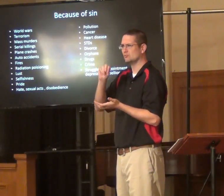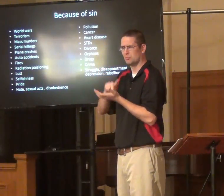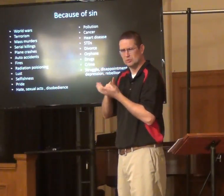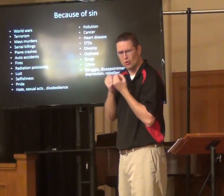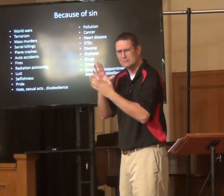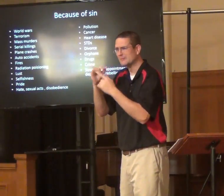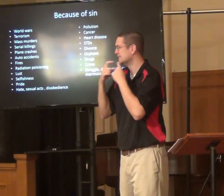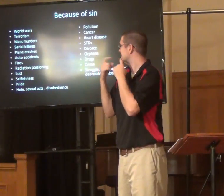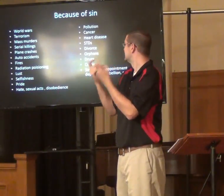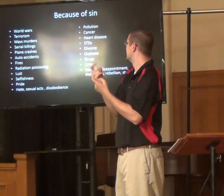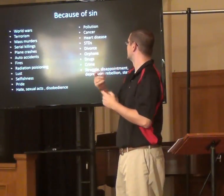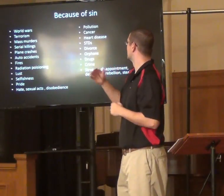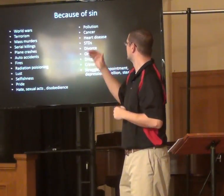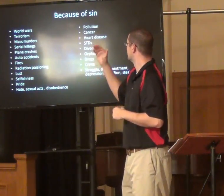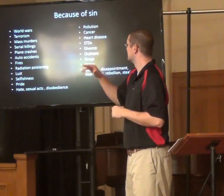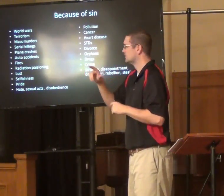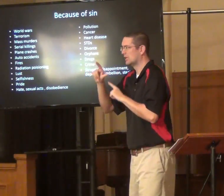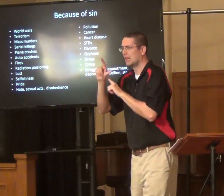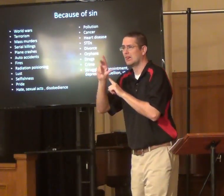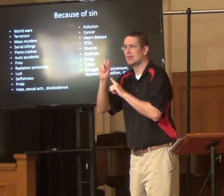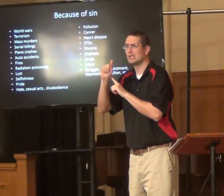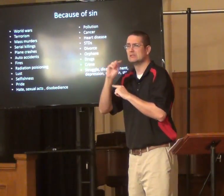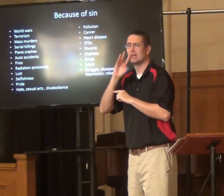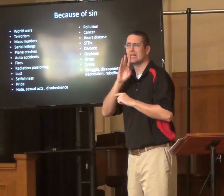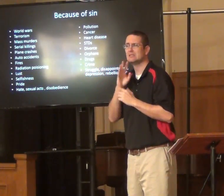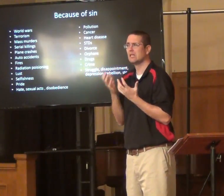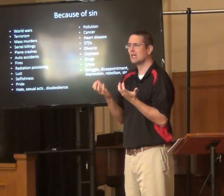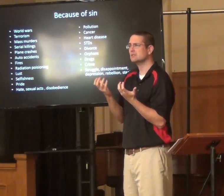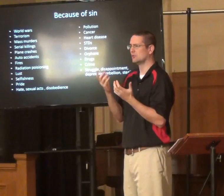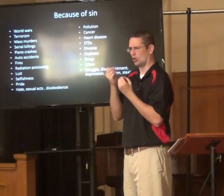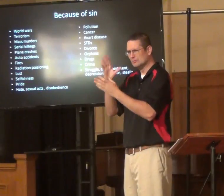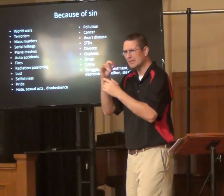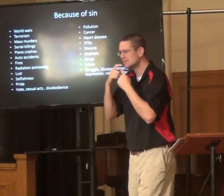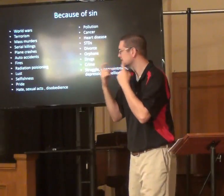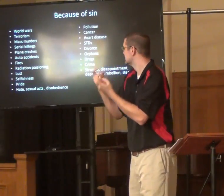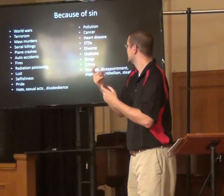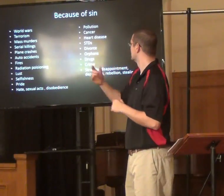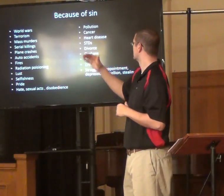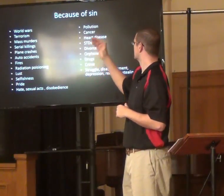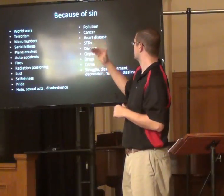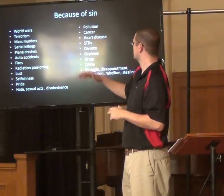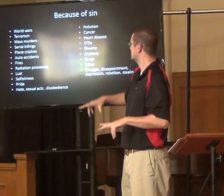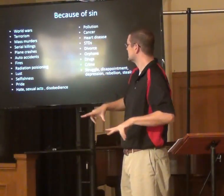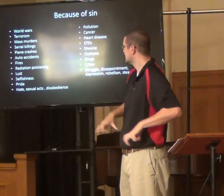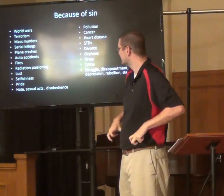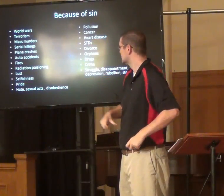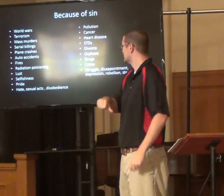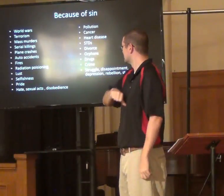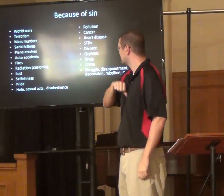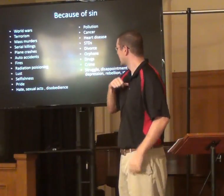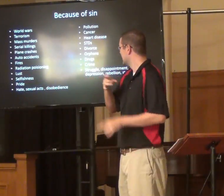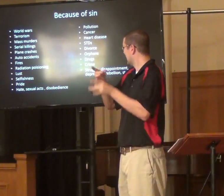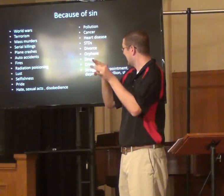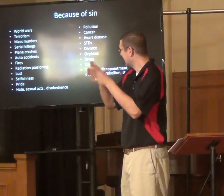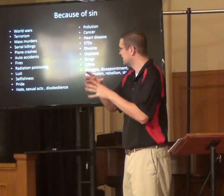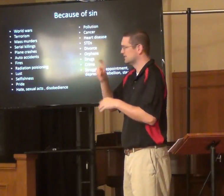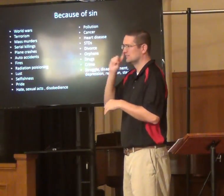Poisoning. Radiation poisoning. Lust. That is a product of